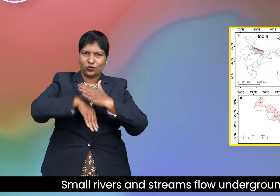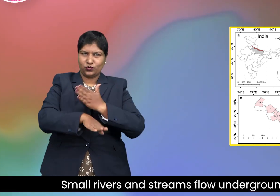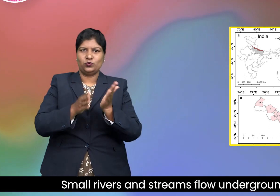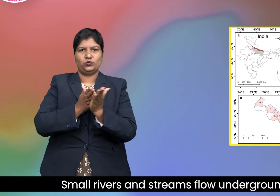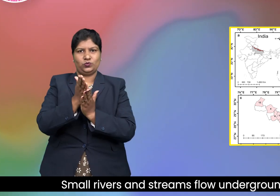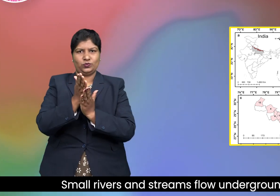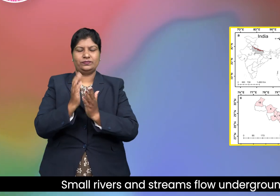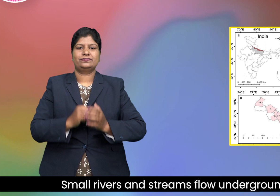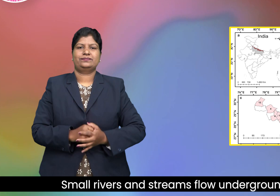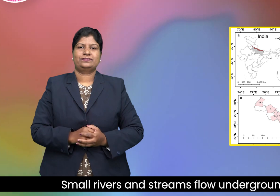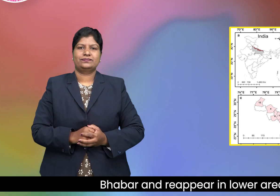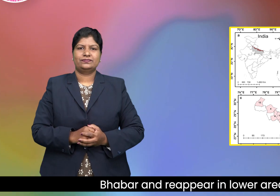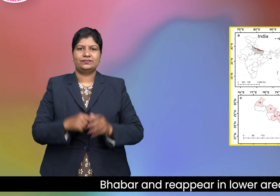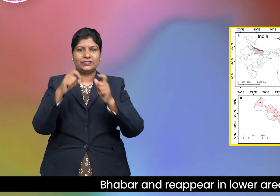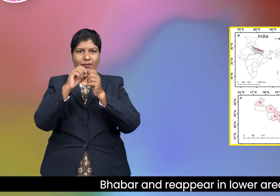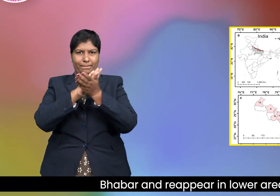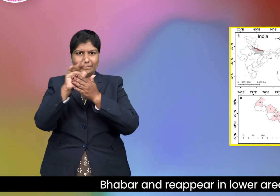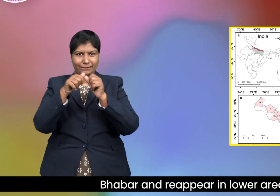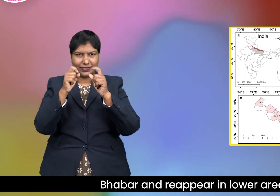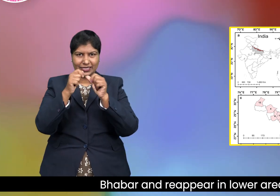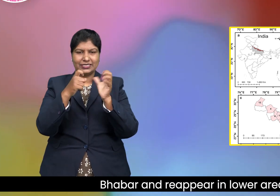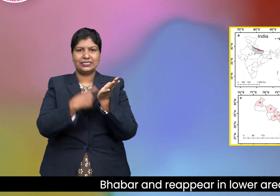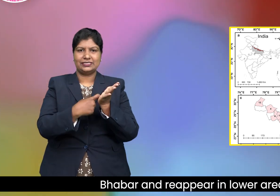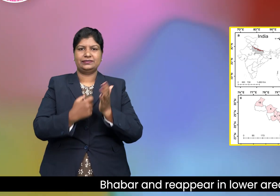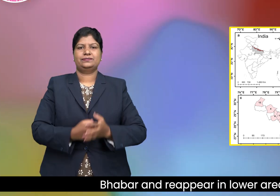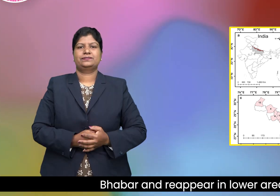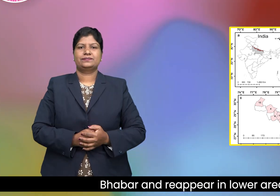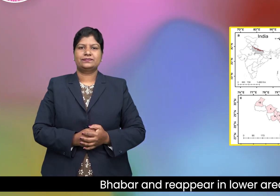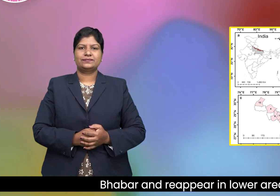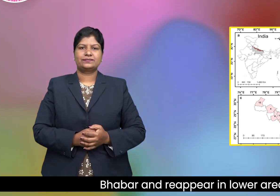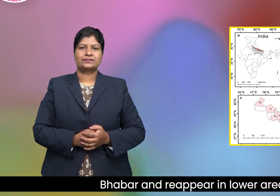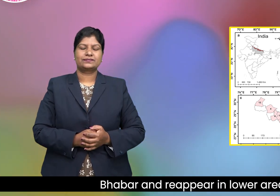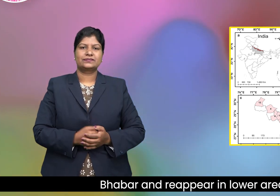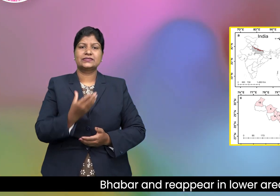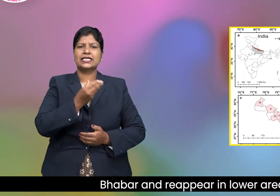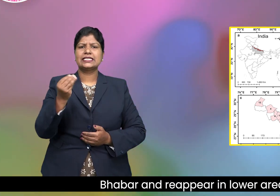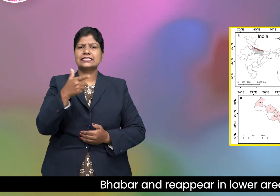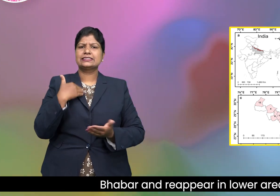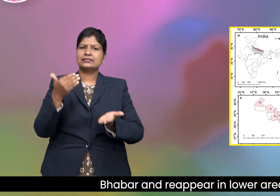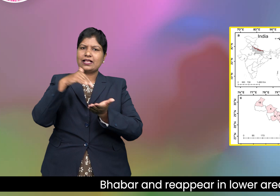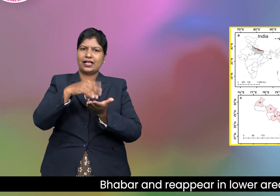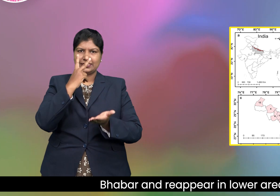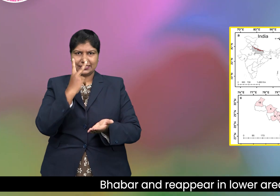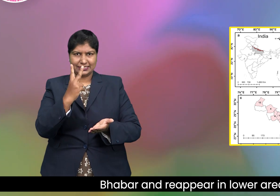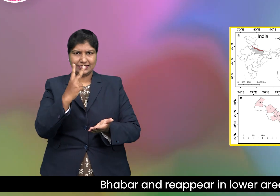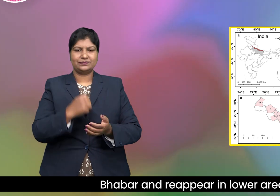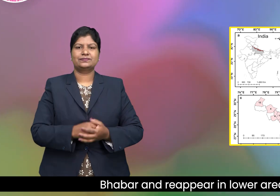Babu and reappear in